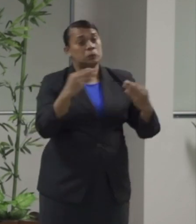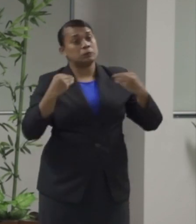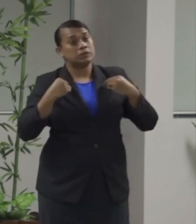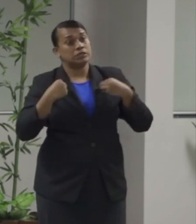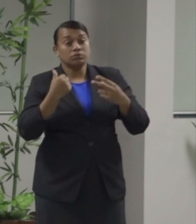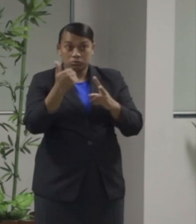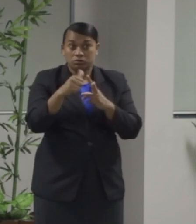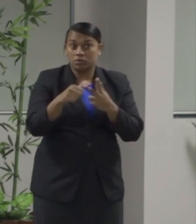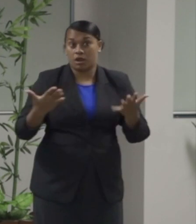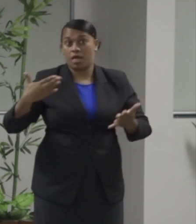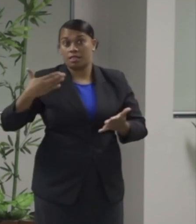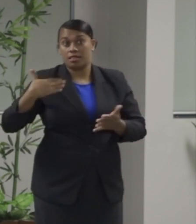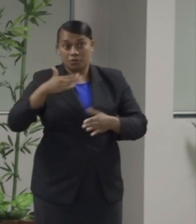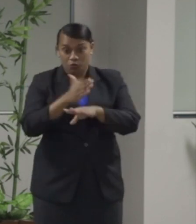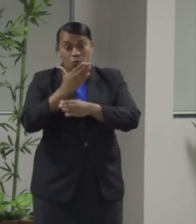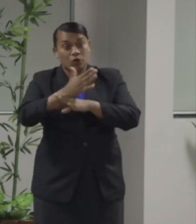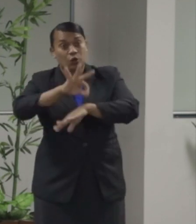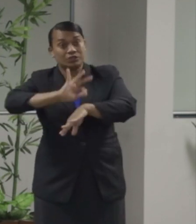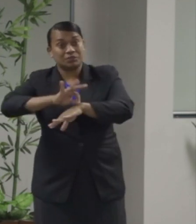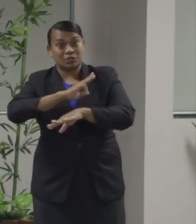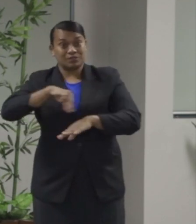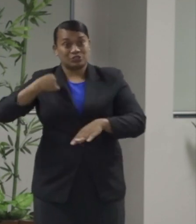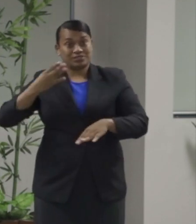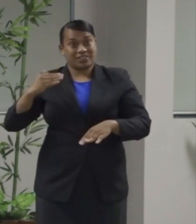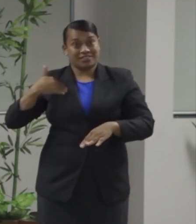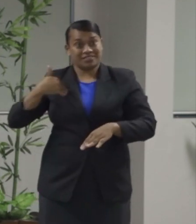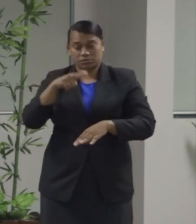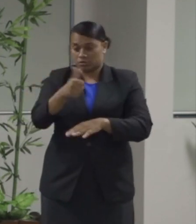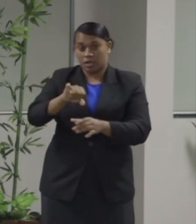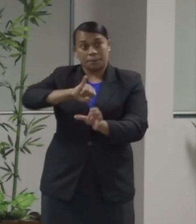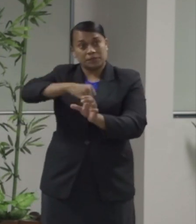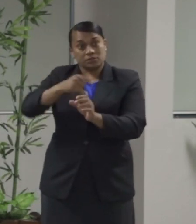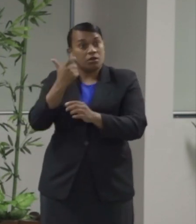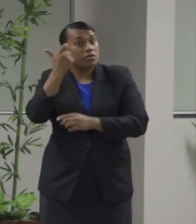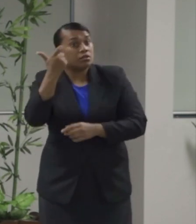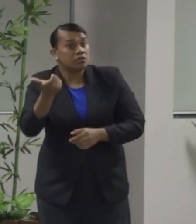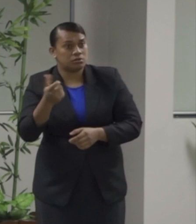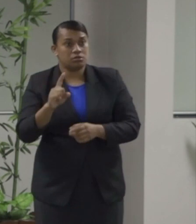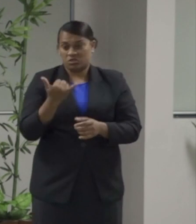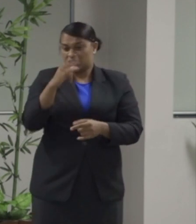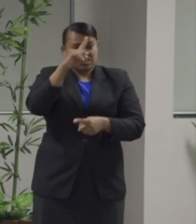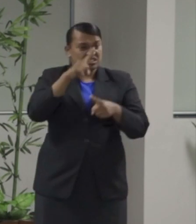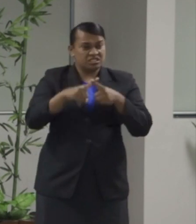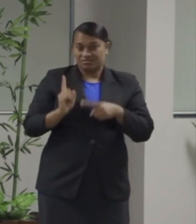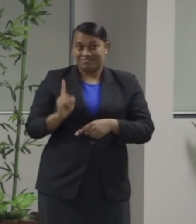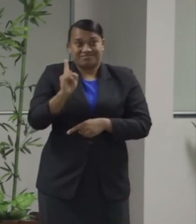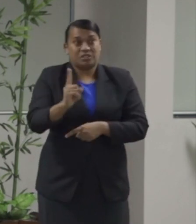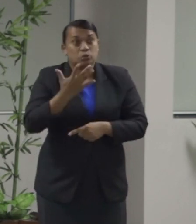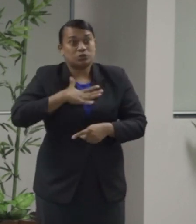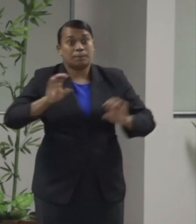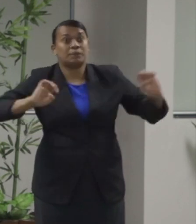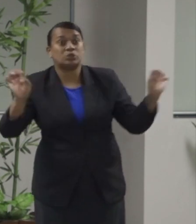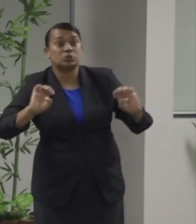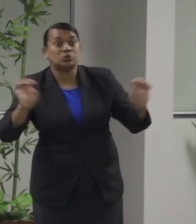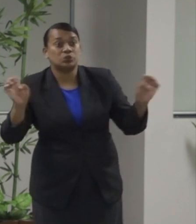workers. If you're seeking medical care or who have some other emergency to tend to, you are